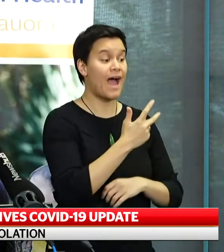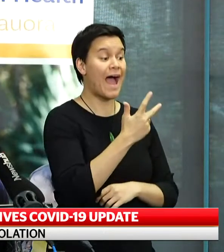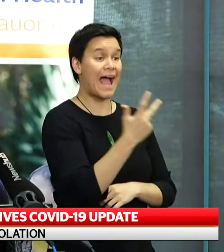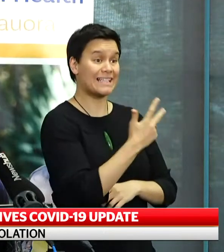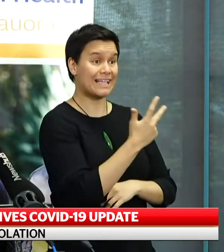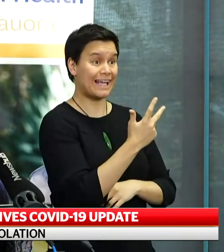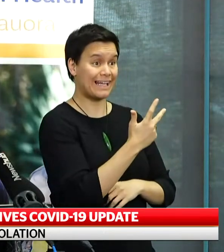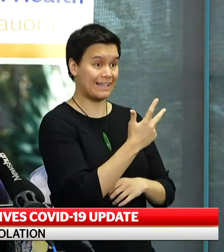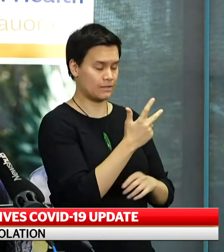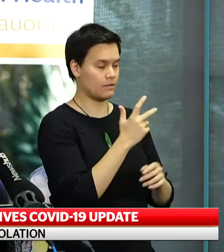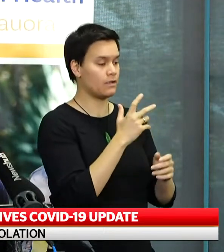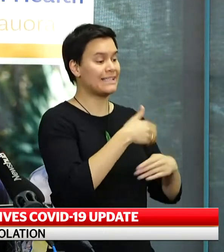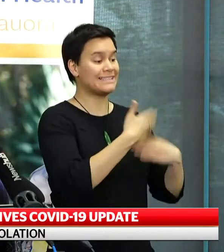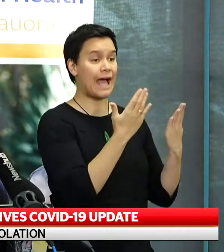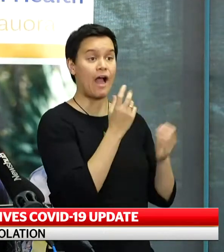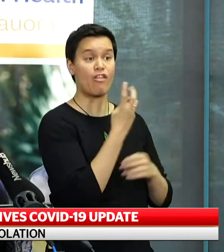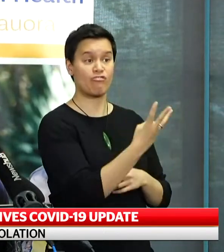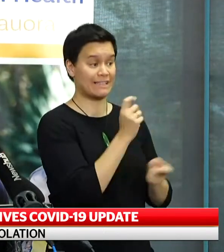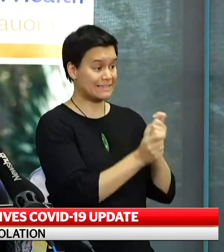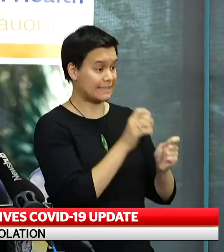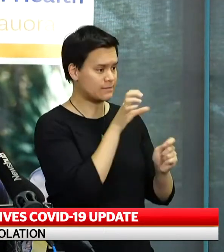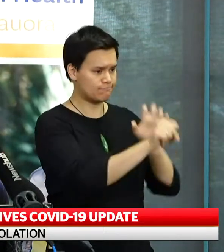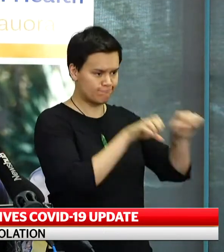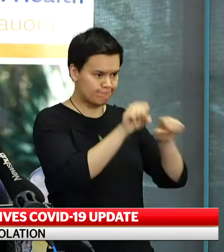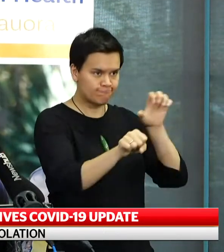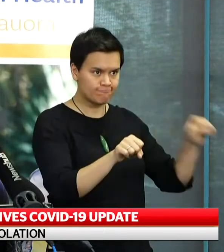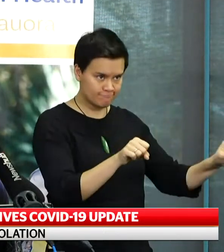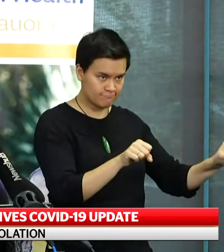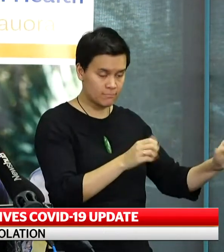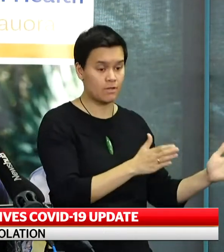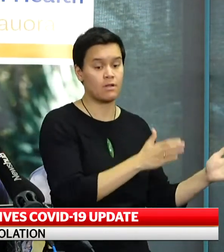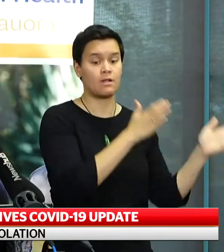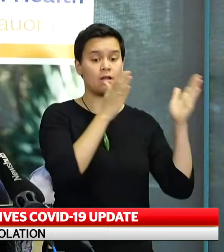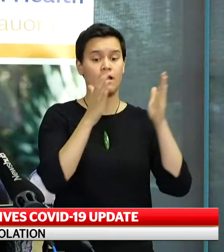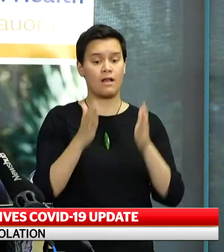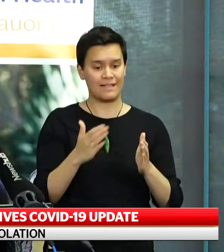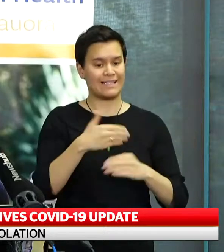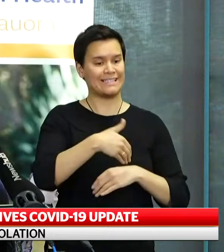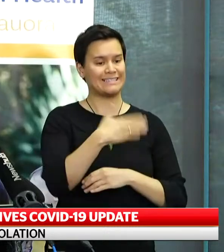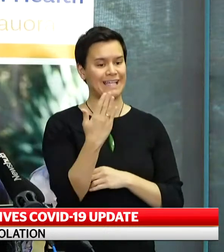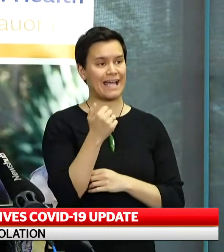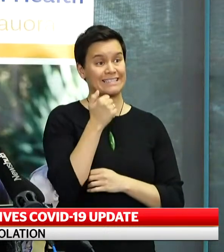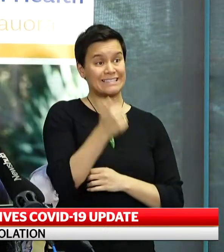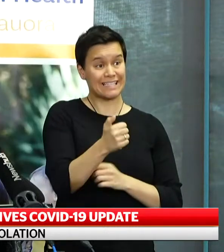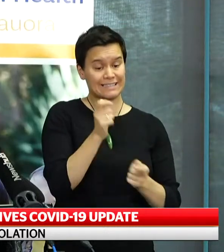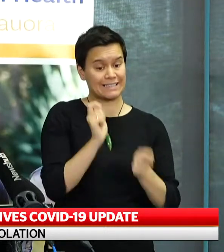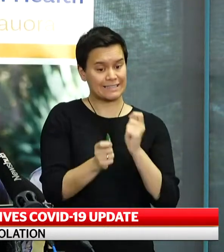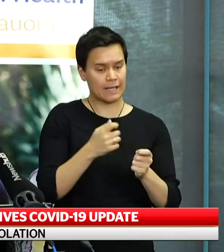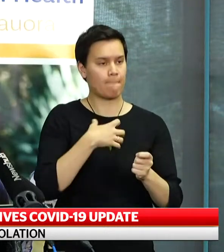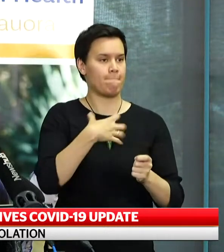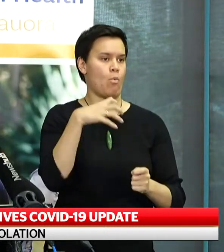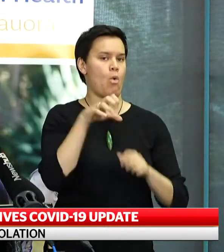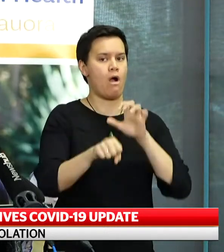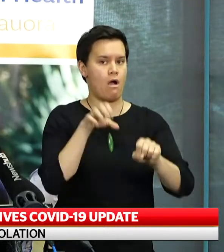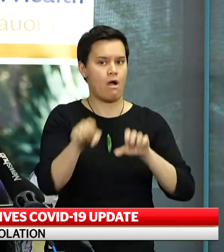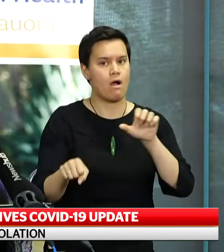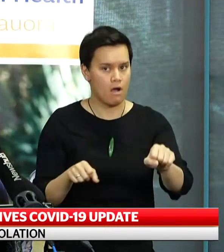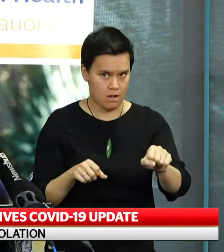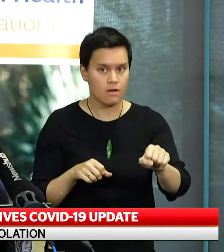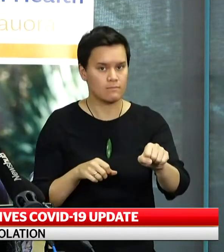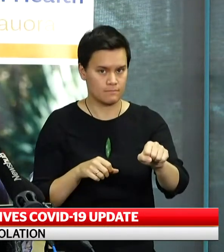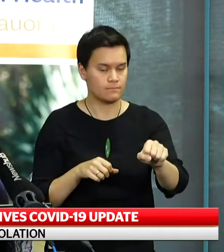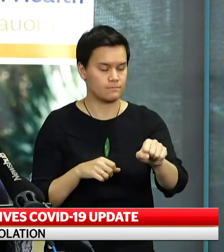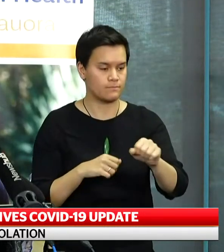3 testing. A further 8 were identified at day 6 testing, which involved retesting